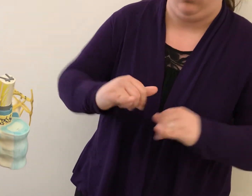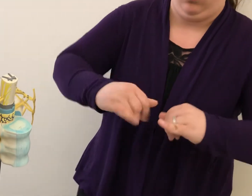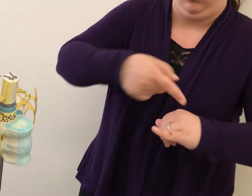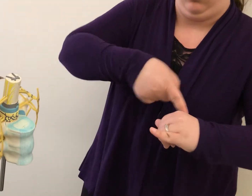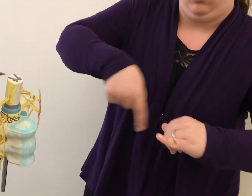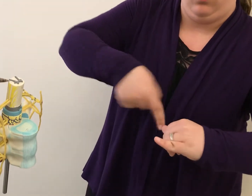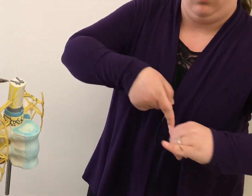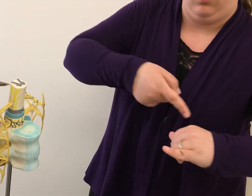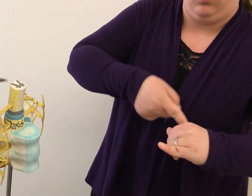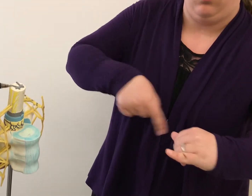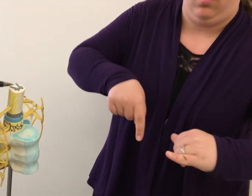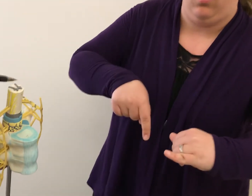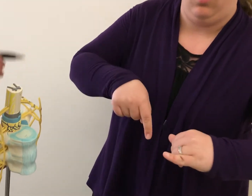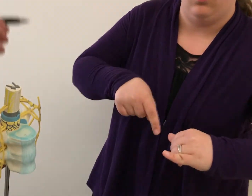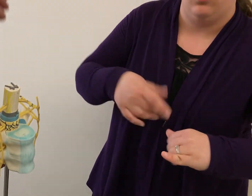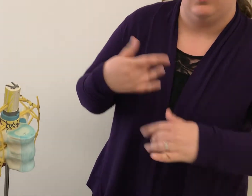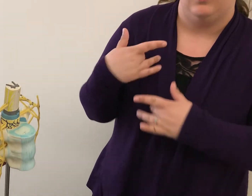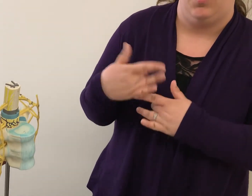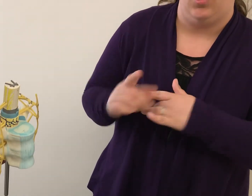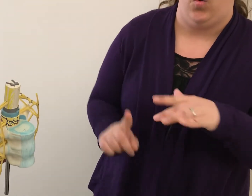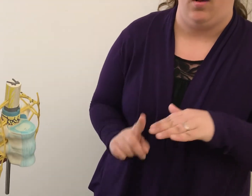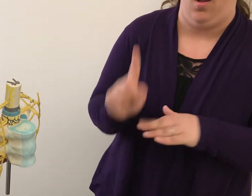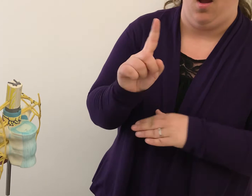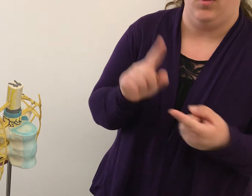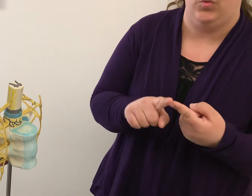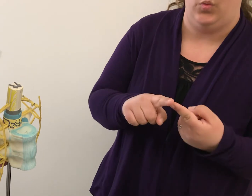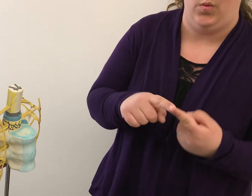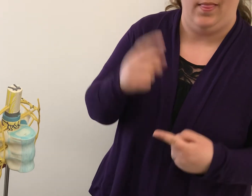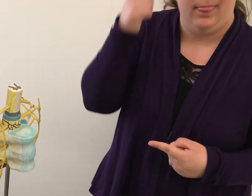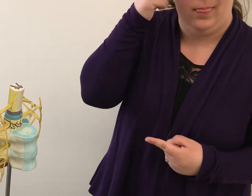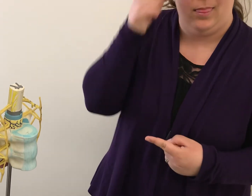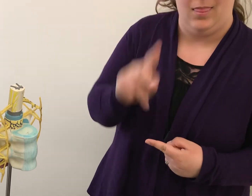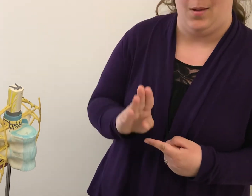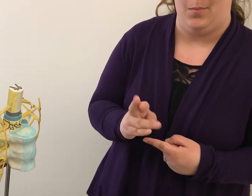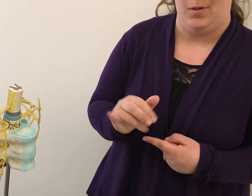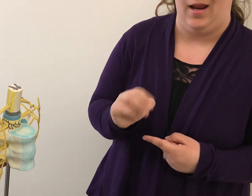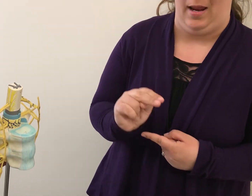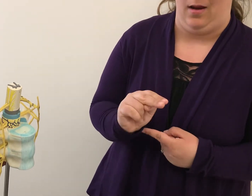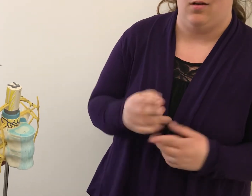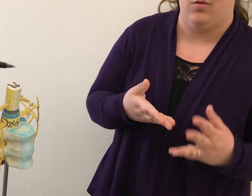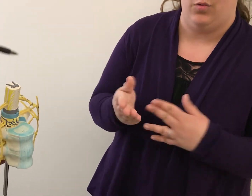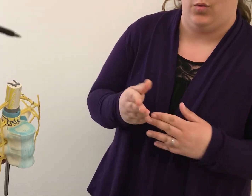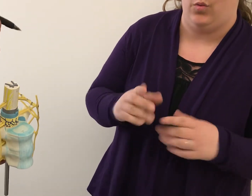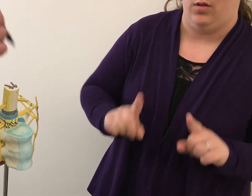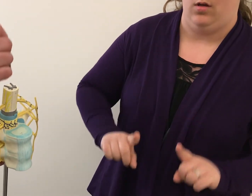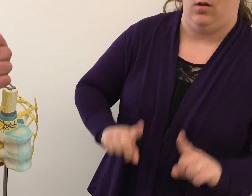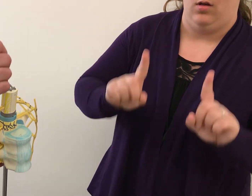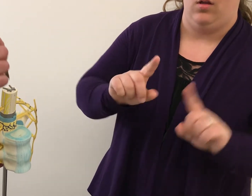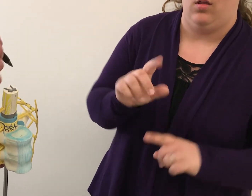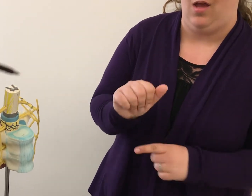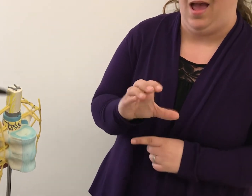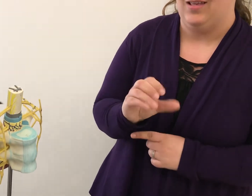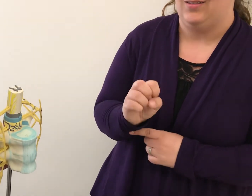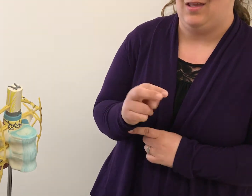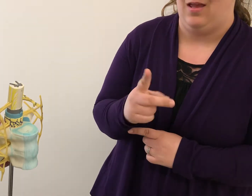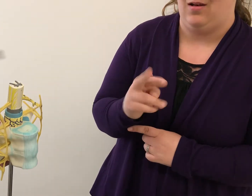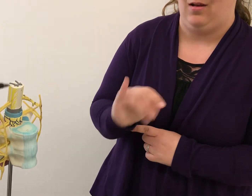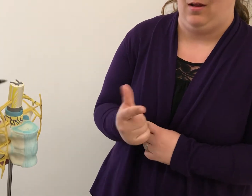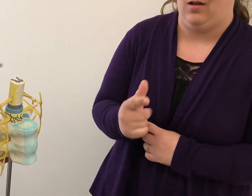matter, usually ascending up into the brain through tracks, ascending tracks, and then coming back